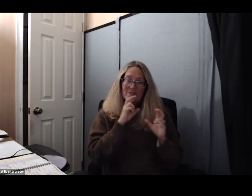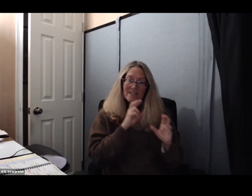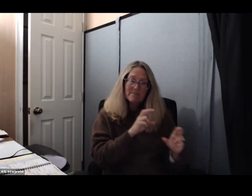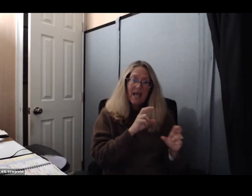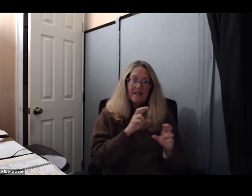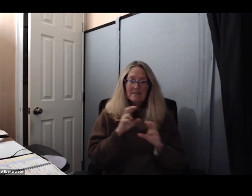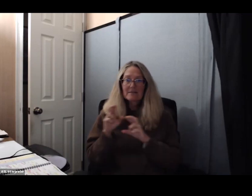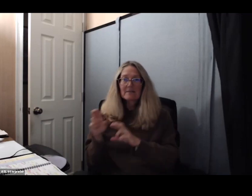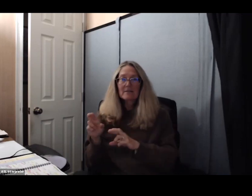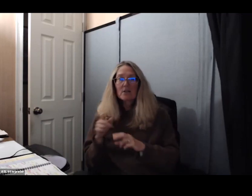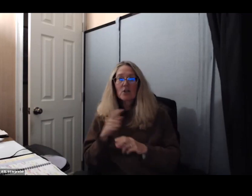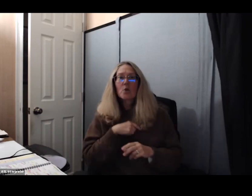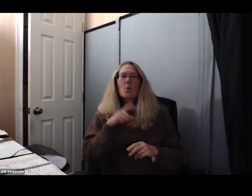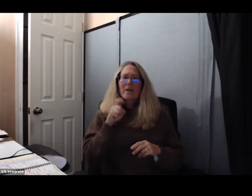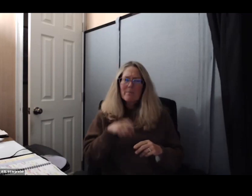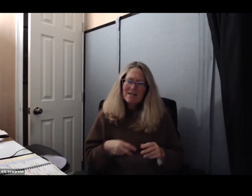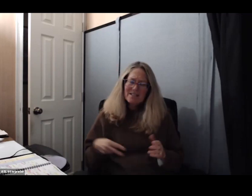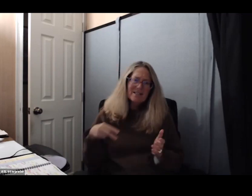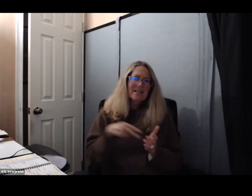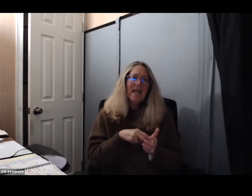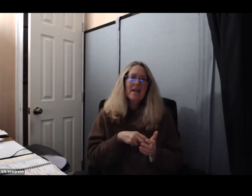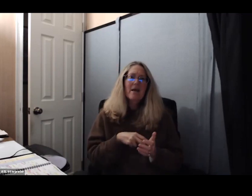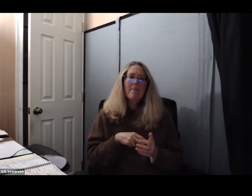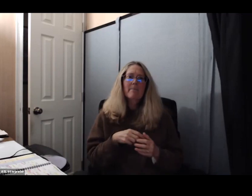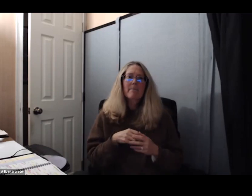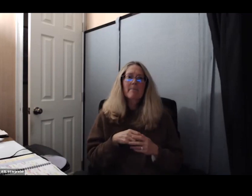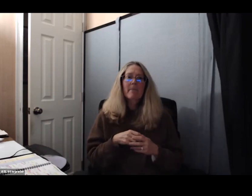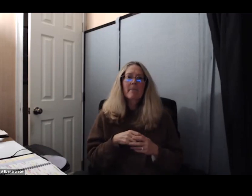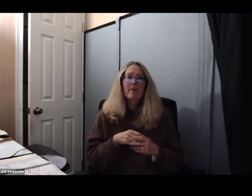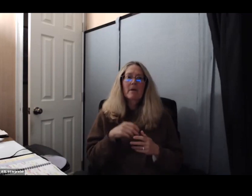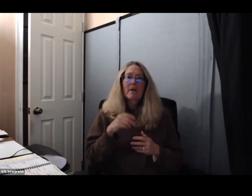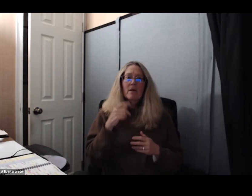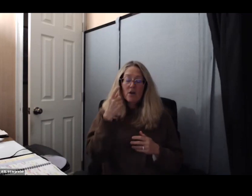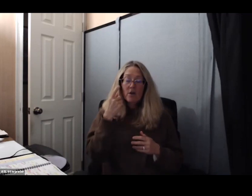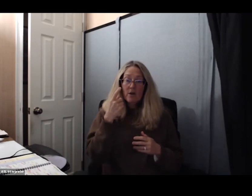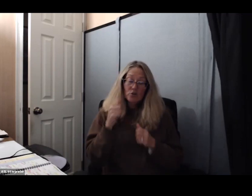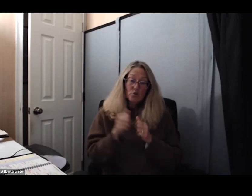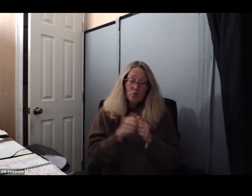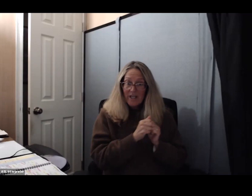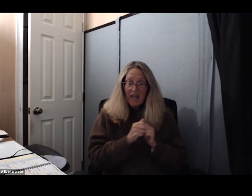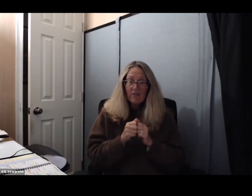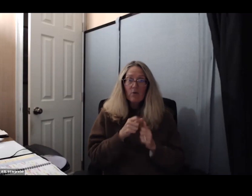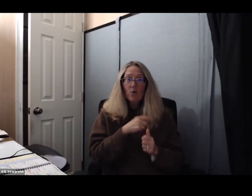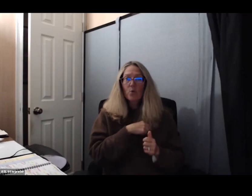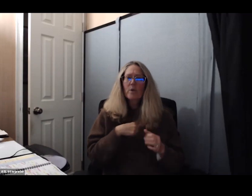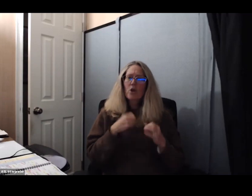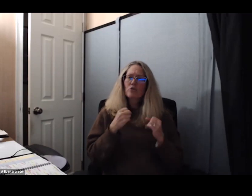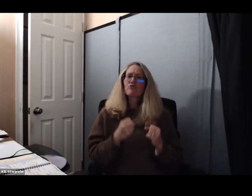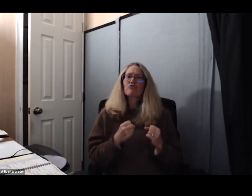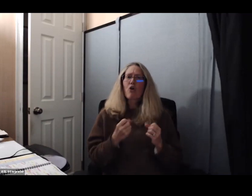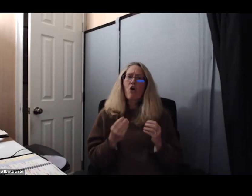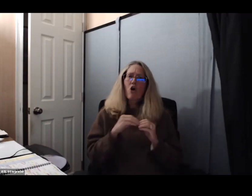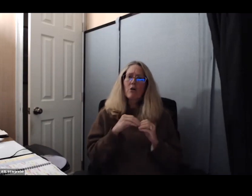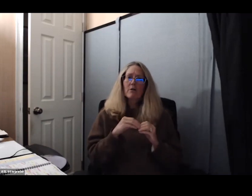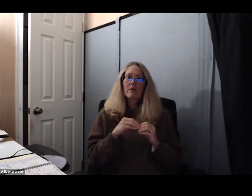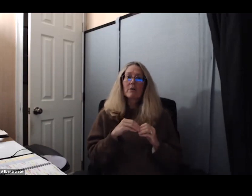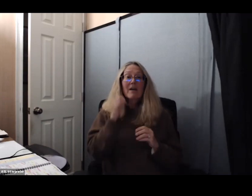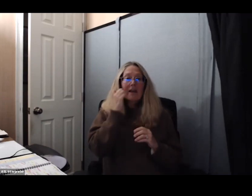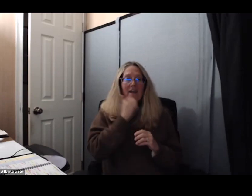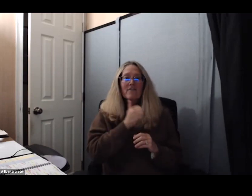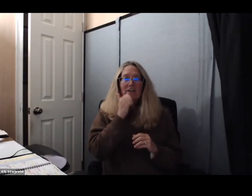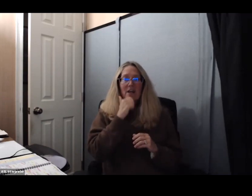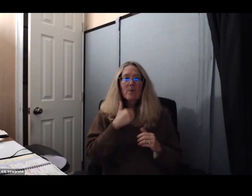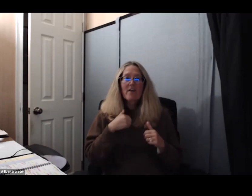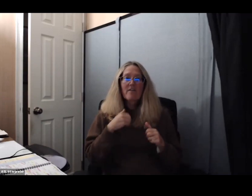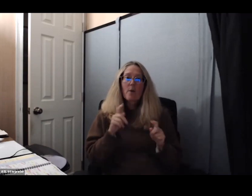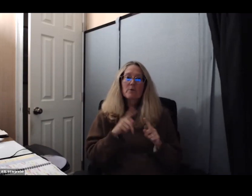people. We need to stand up for us, because I believe together we are stronger. Every day we have an opportunity